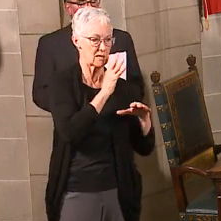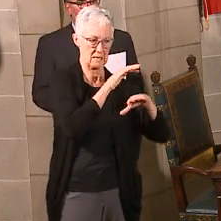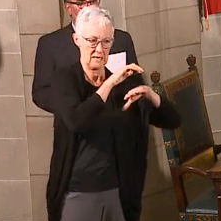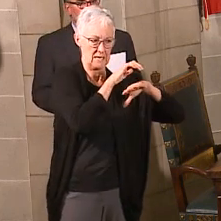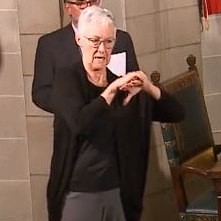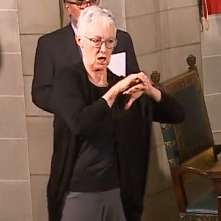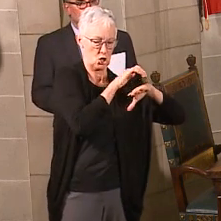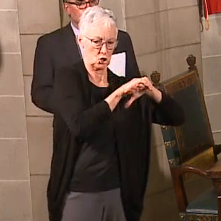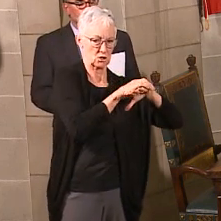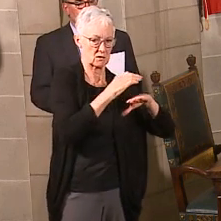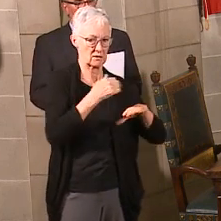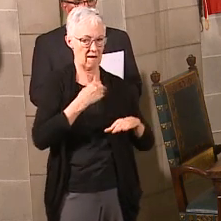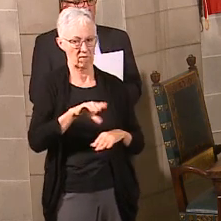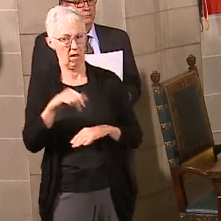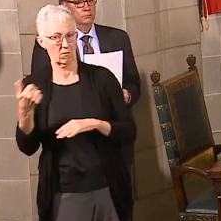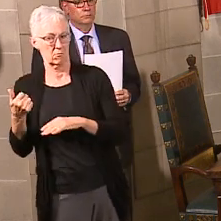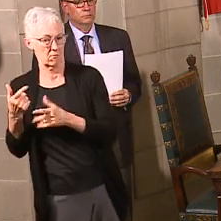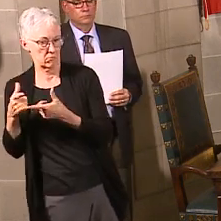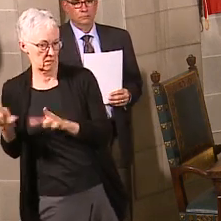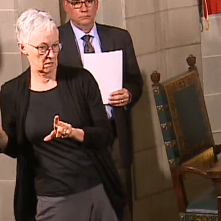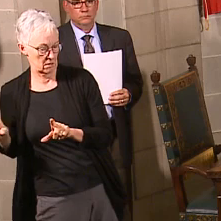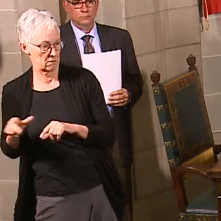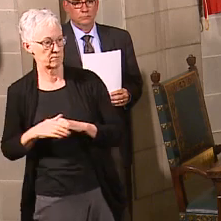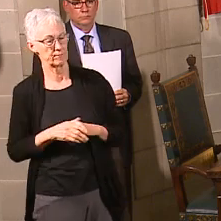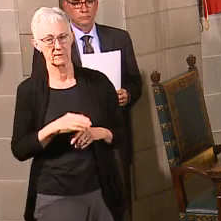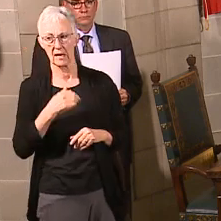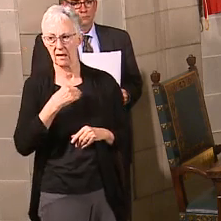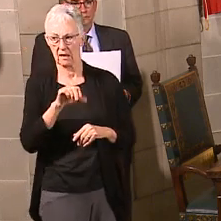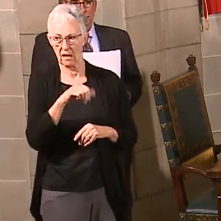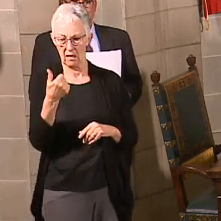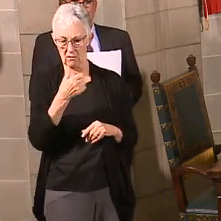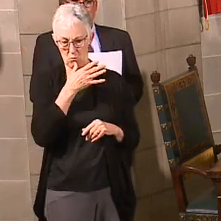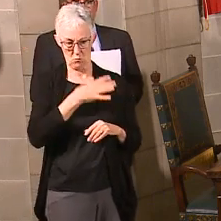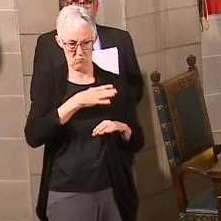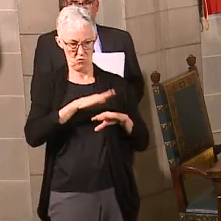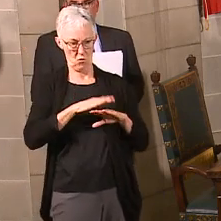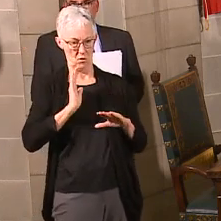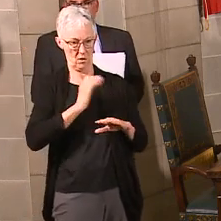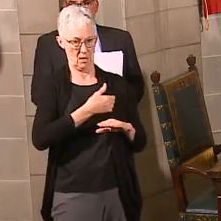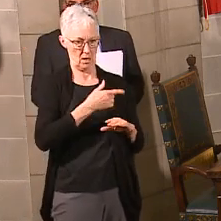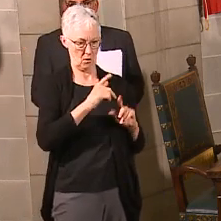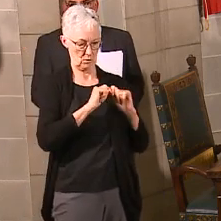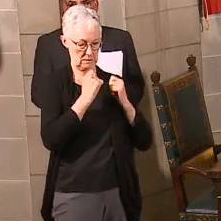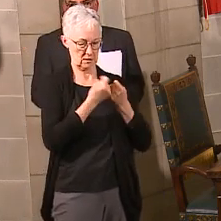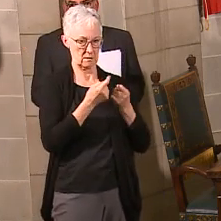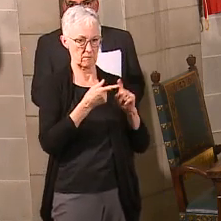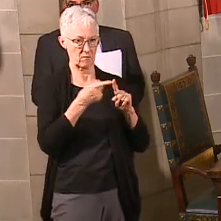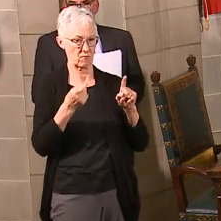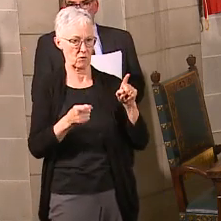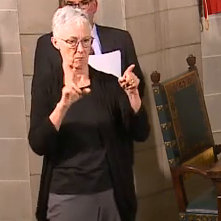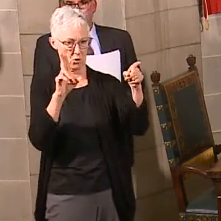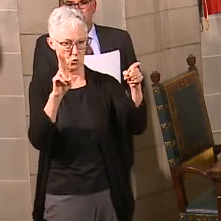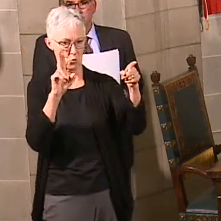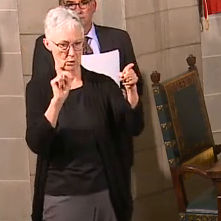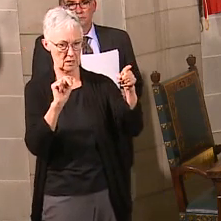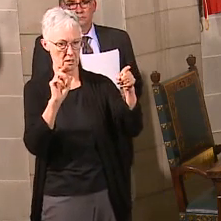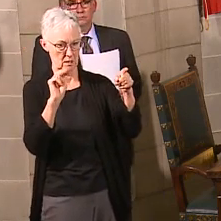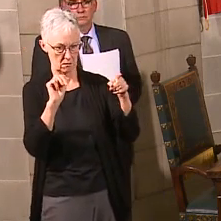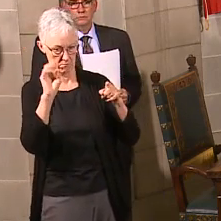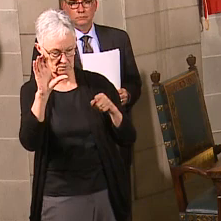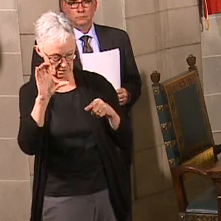got Shelley Sweetholm, who is on our team. She's from UNMC, but she's on our team to, actually Nebraska Medicine, but she's